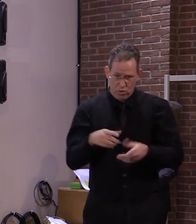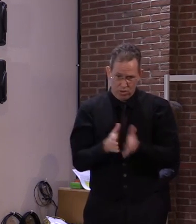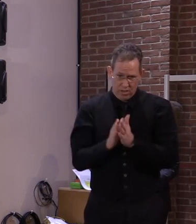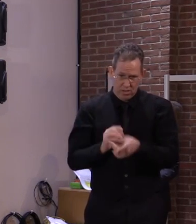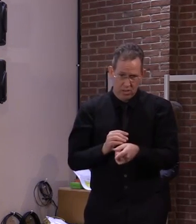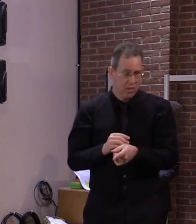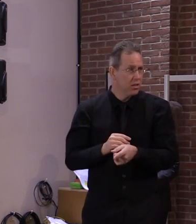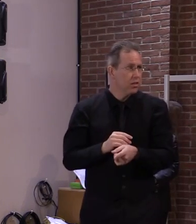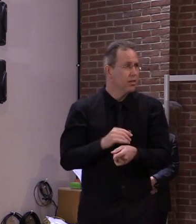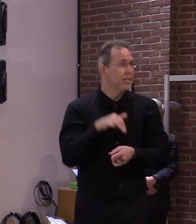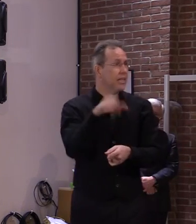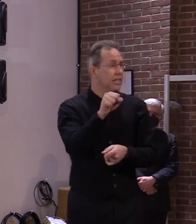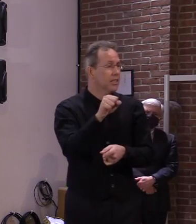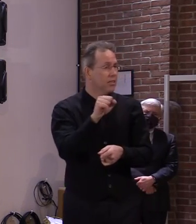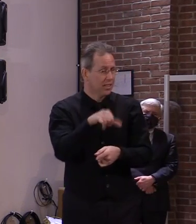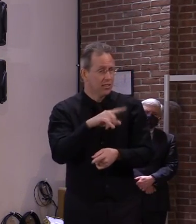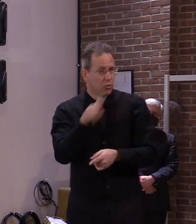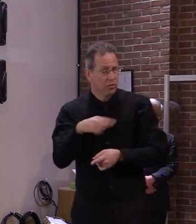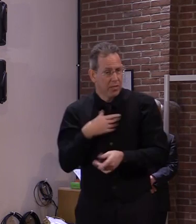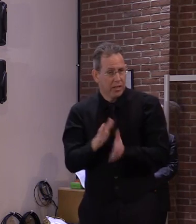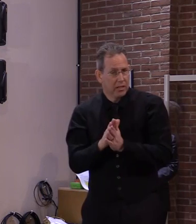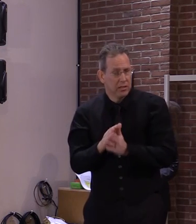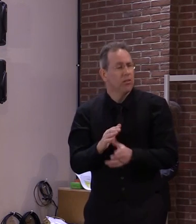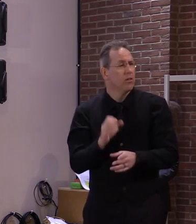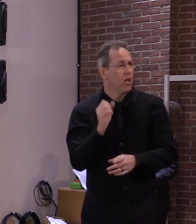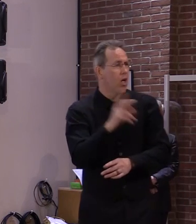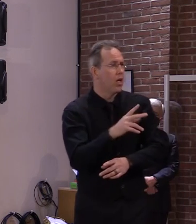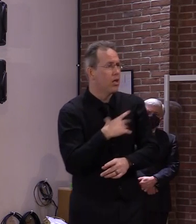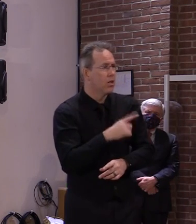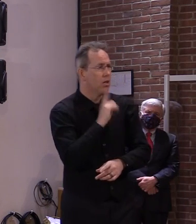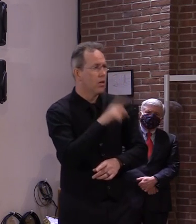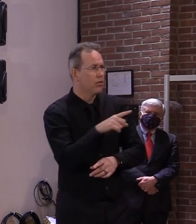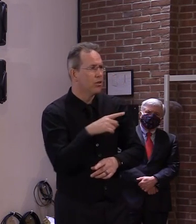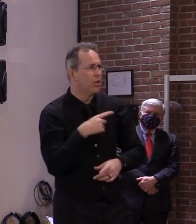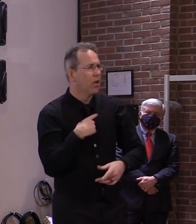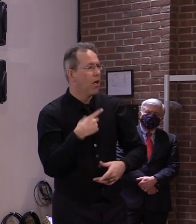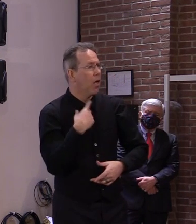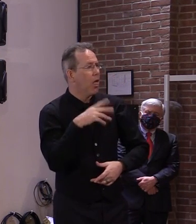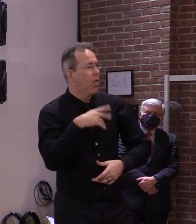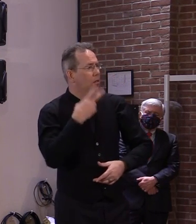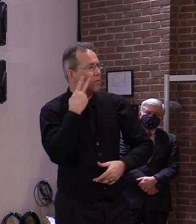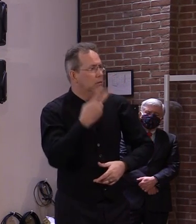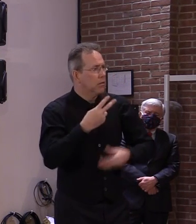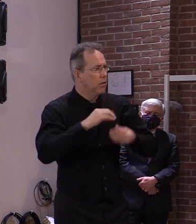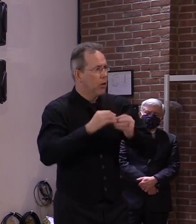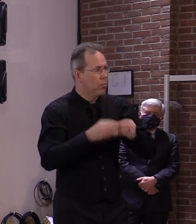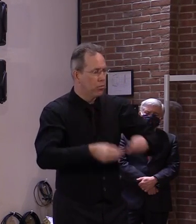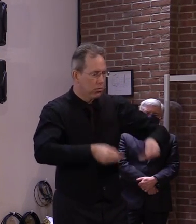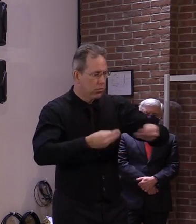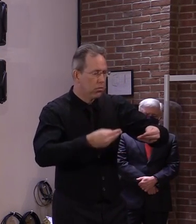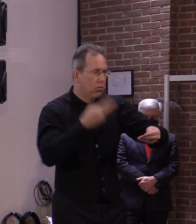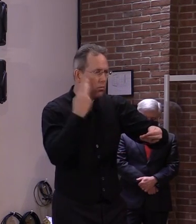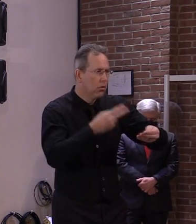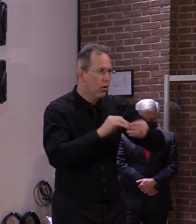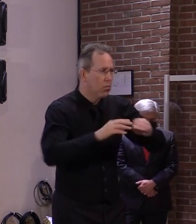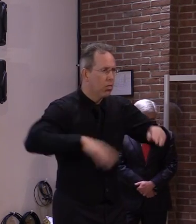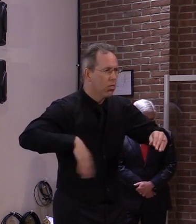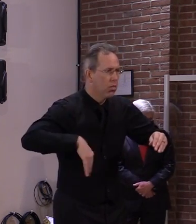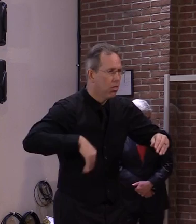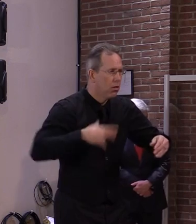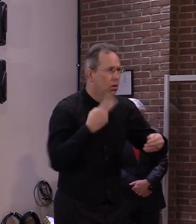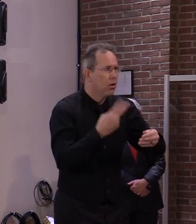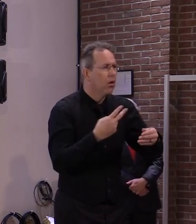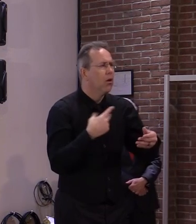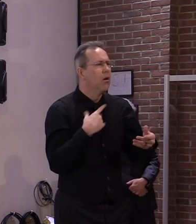Yes. I don't have that number yet. There's a couple different factors. Some people went ahead and